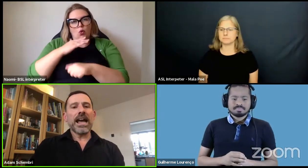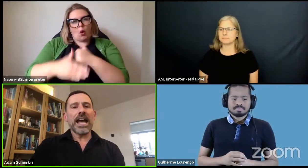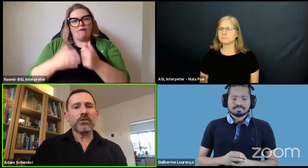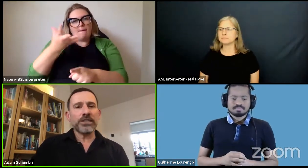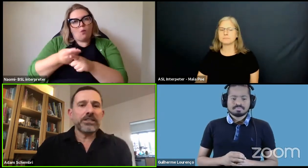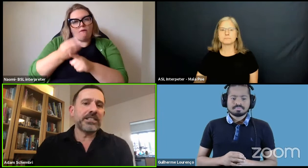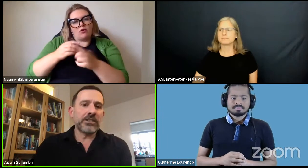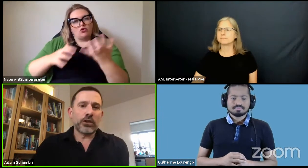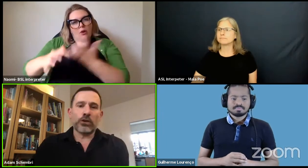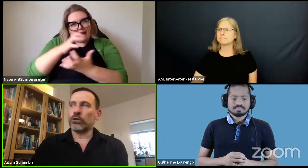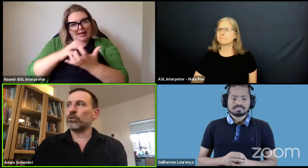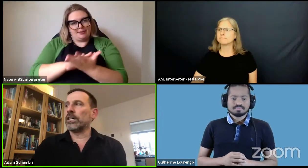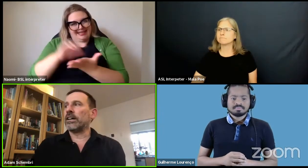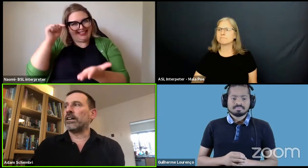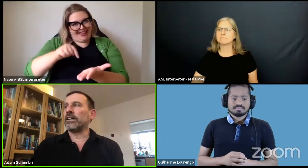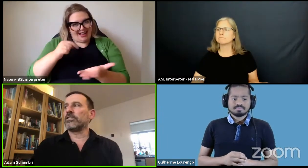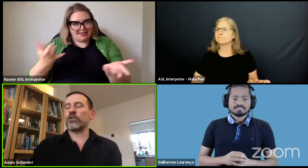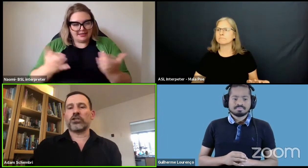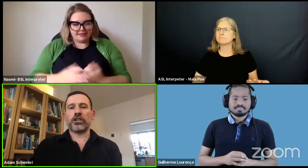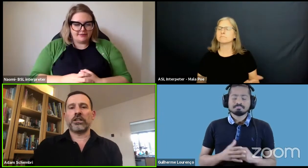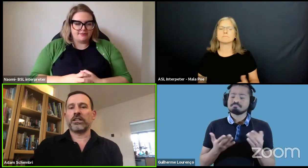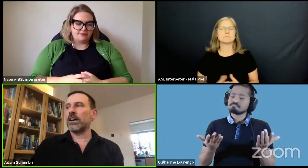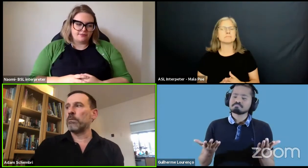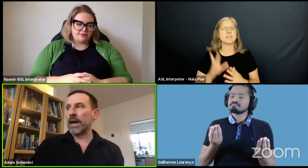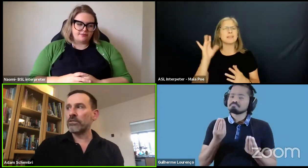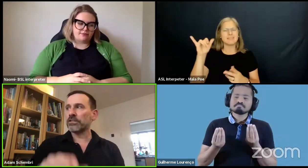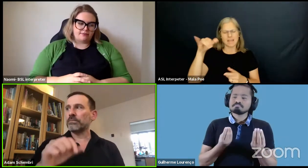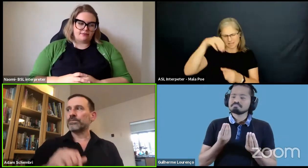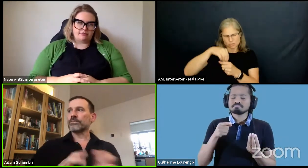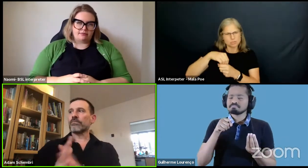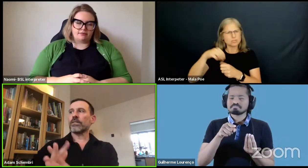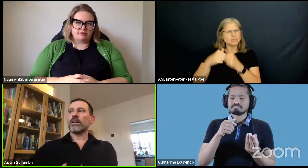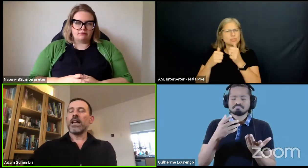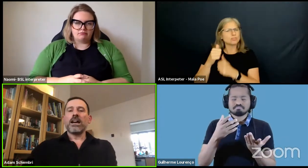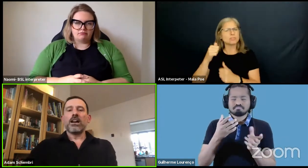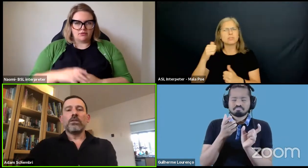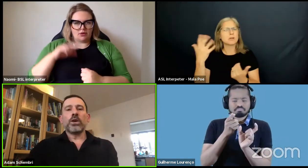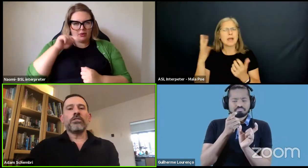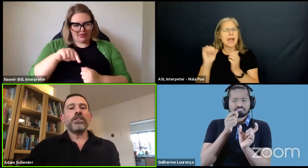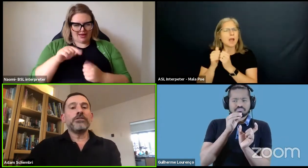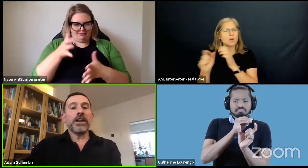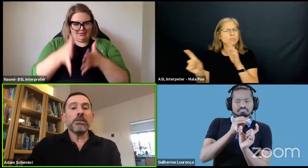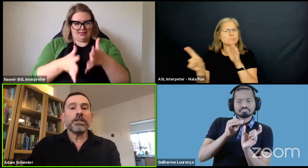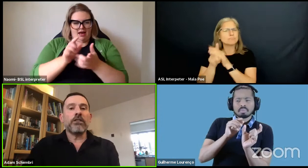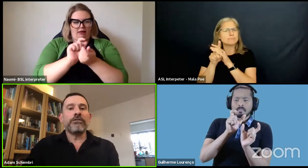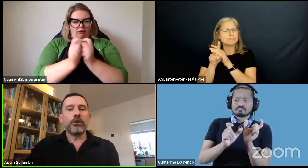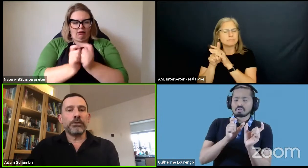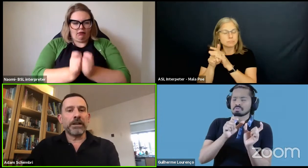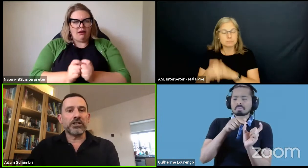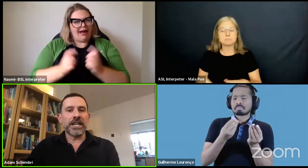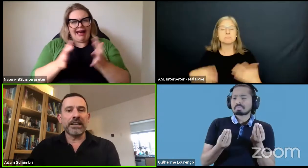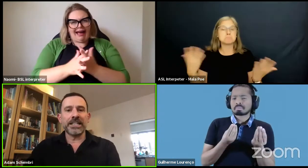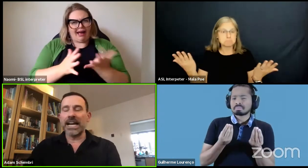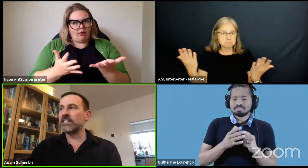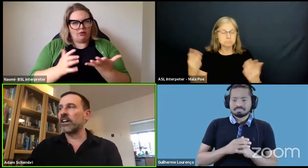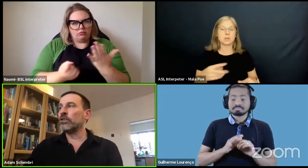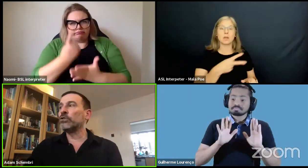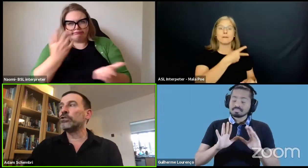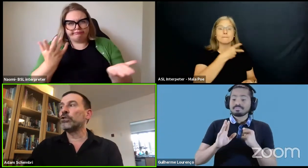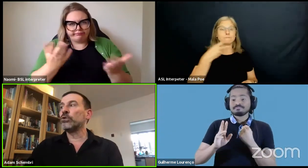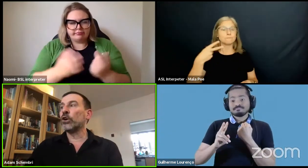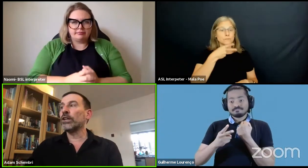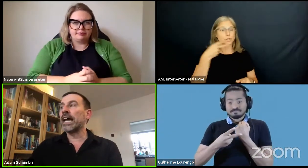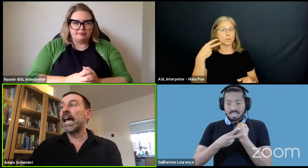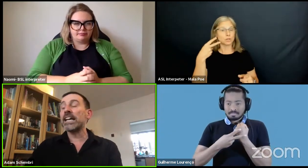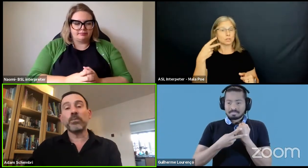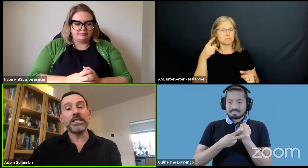So how did this internal structure come about? Well, the development of verb directionality, as I alluded